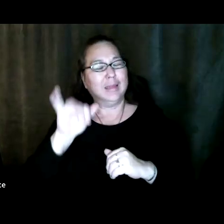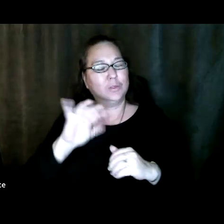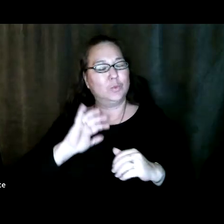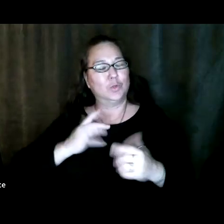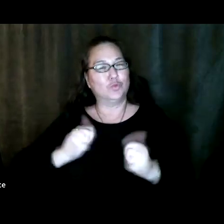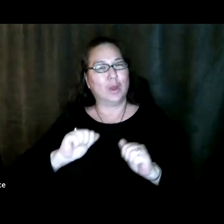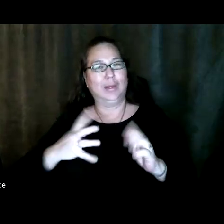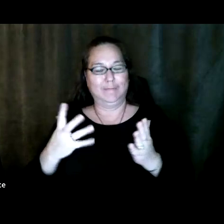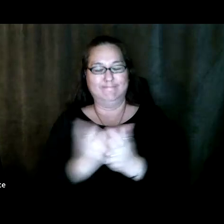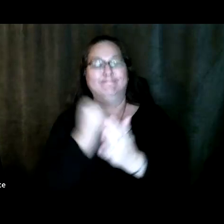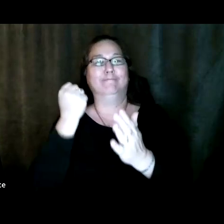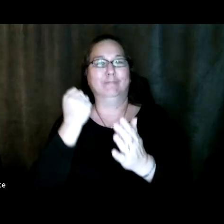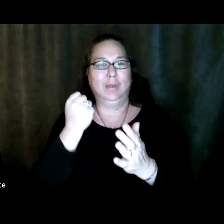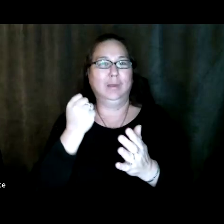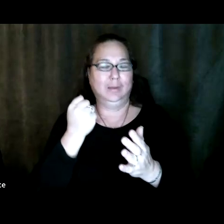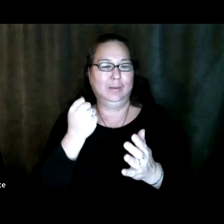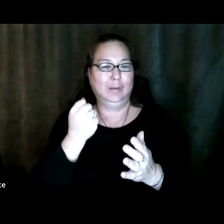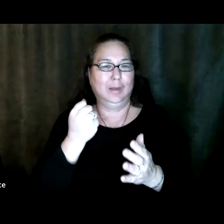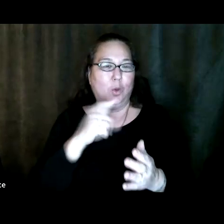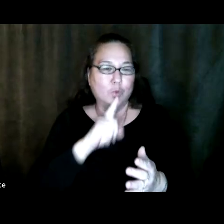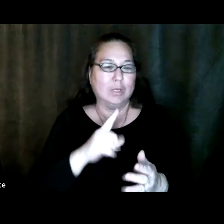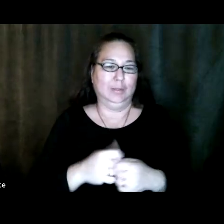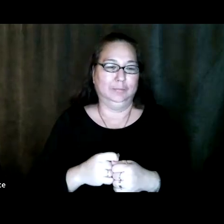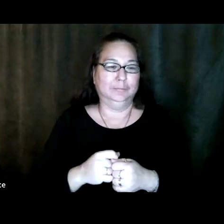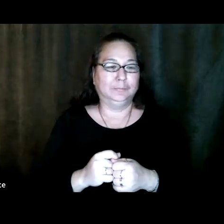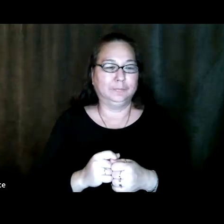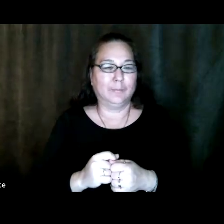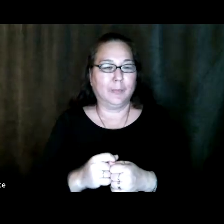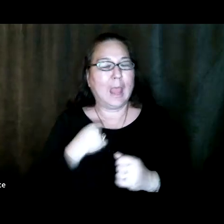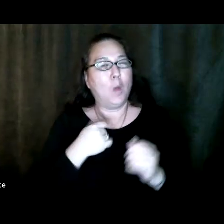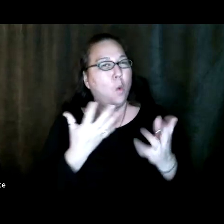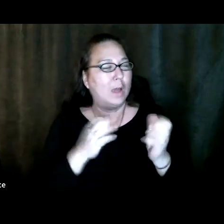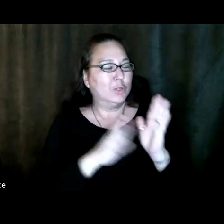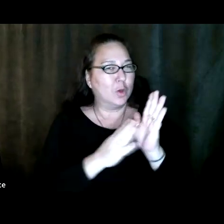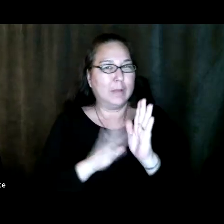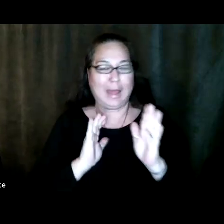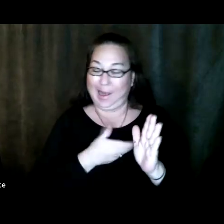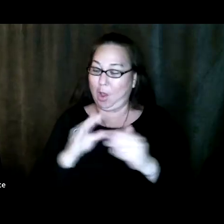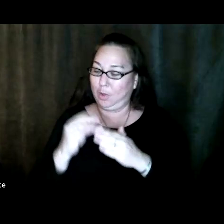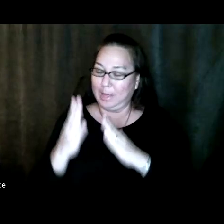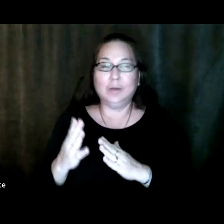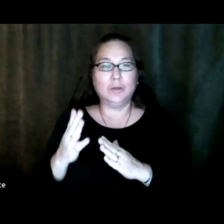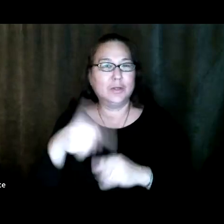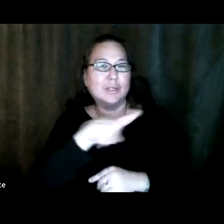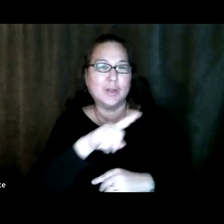as possible, in that. So I always applaud our leaders because they're just always trying to be as innovative as possible to get the kids